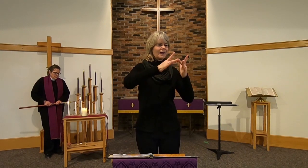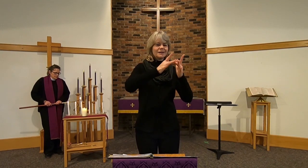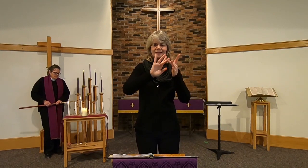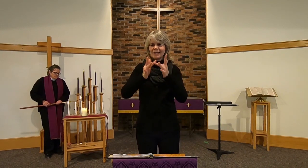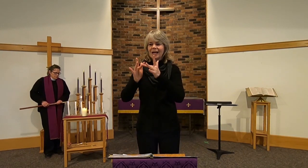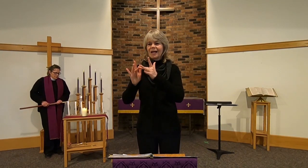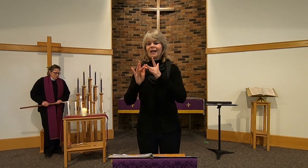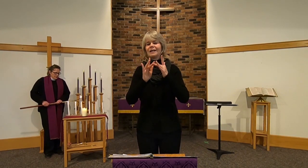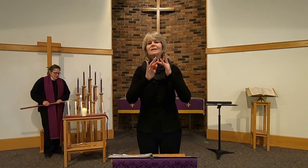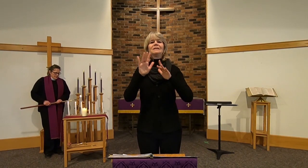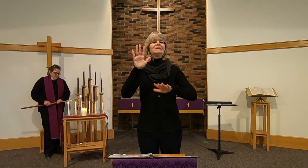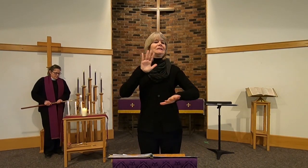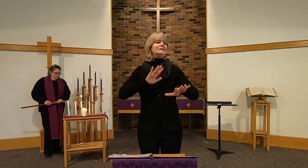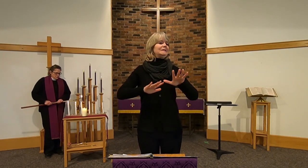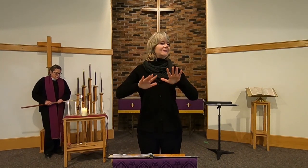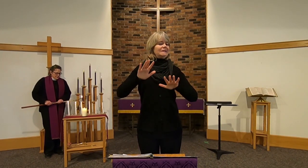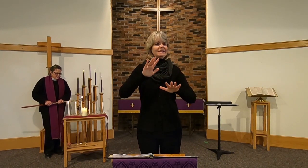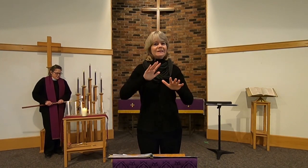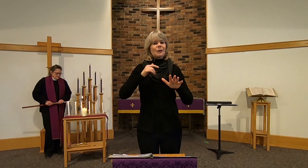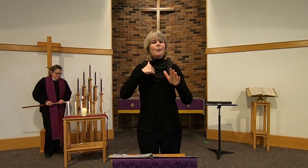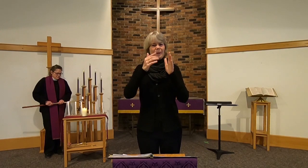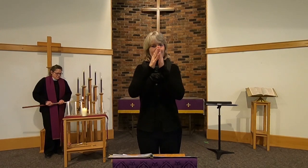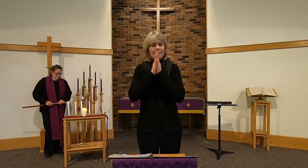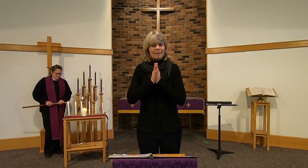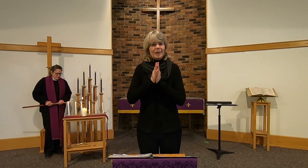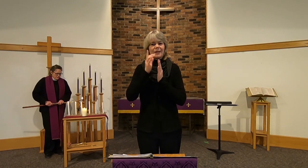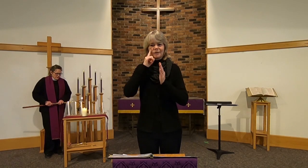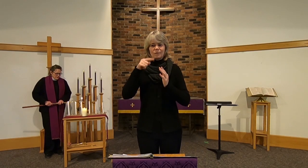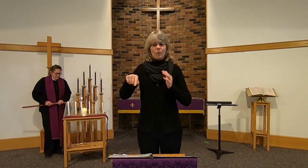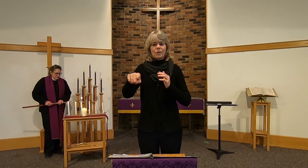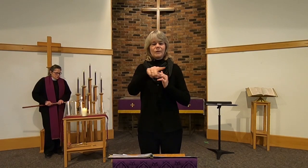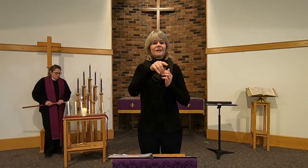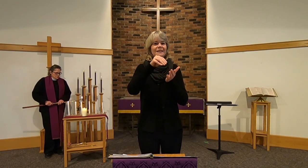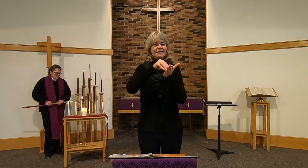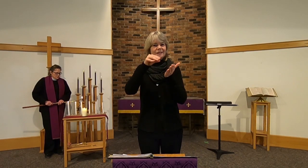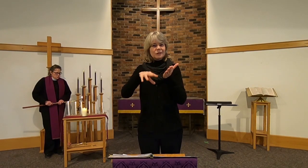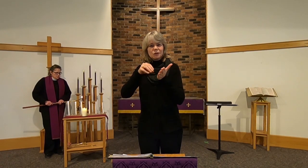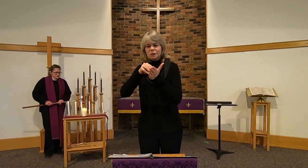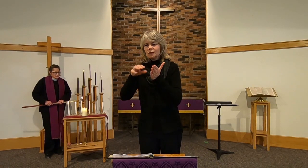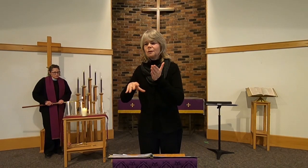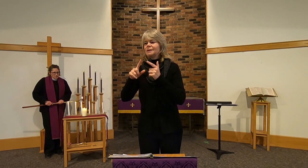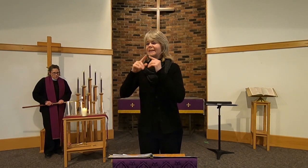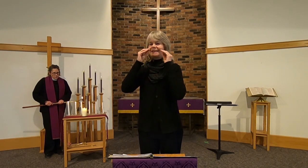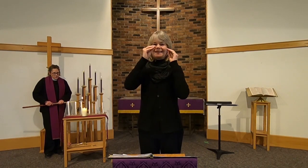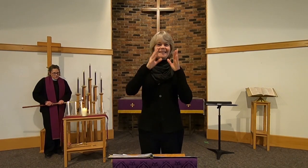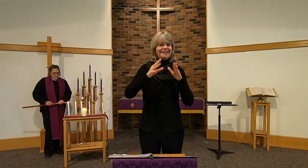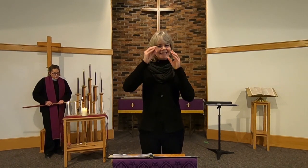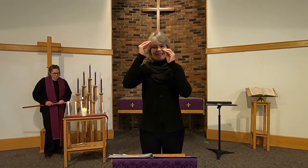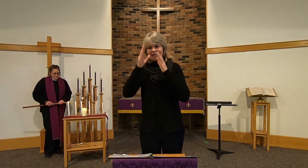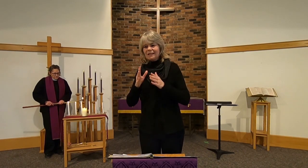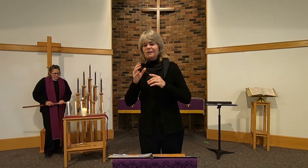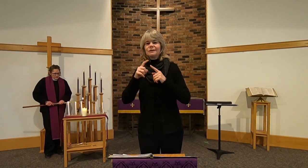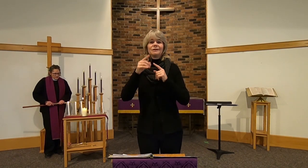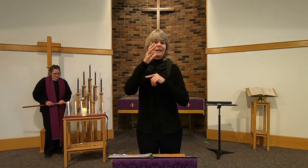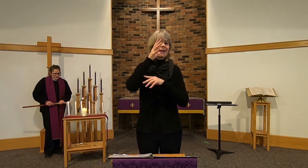We ask for endurance for teachers and students and parents.